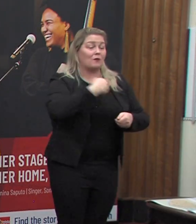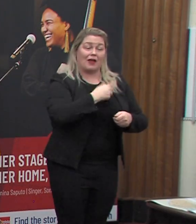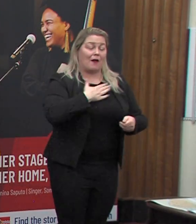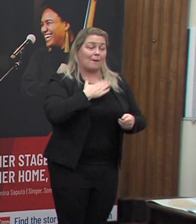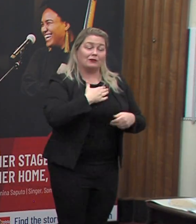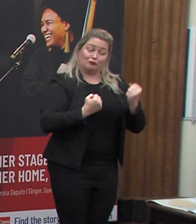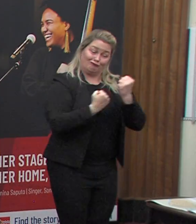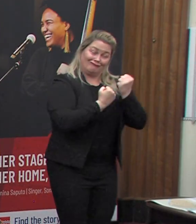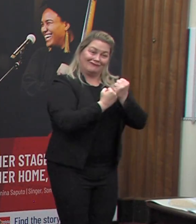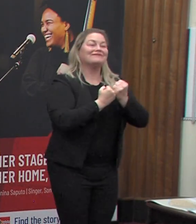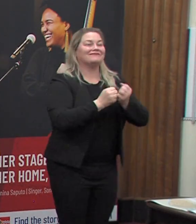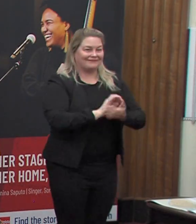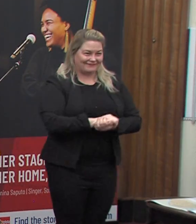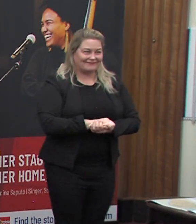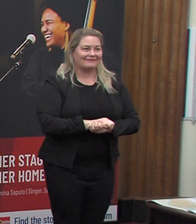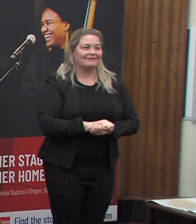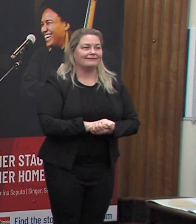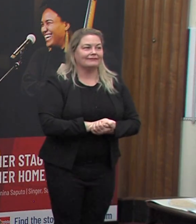part.